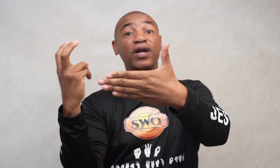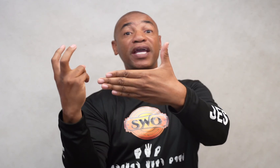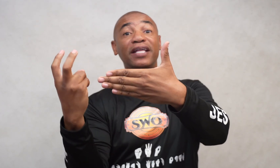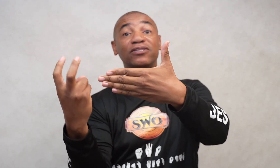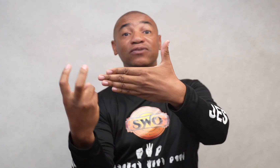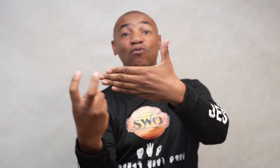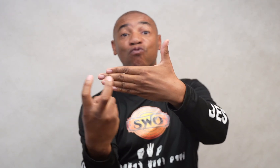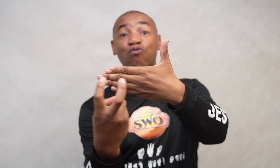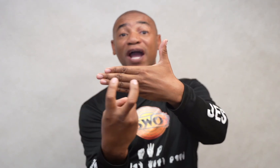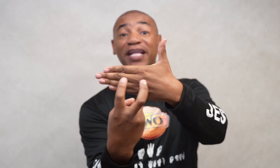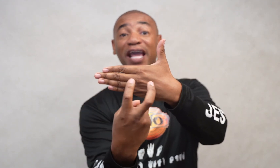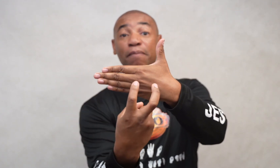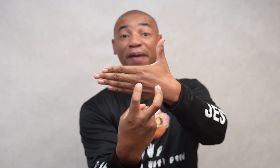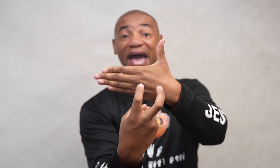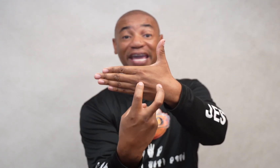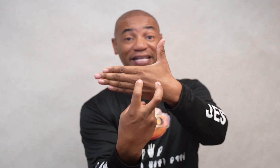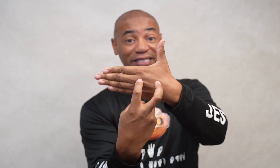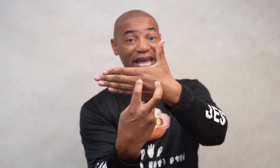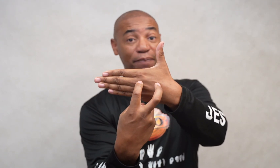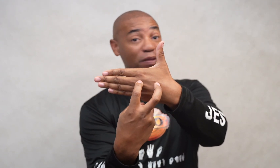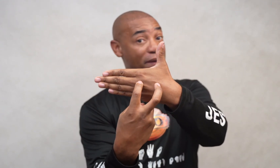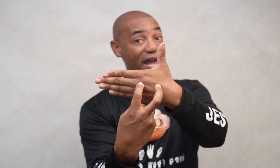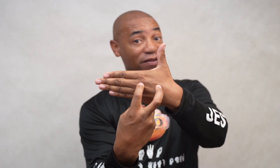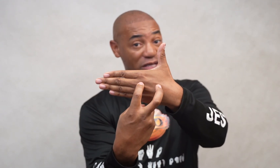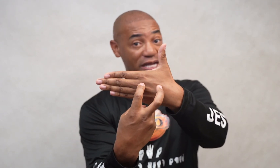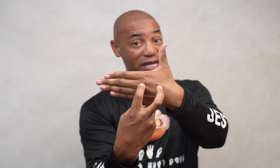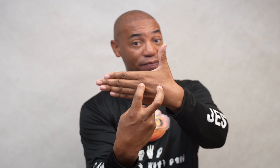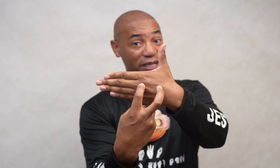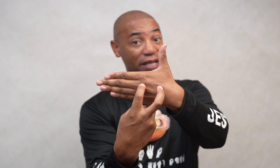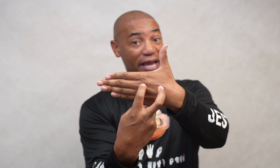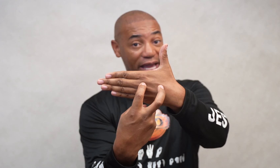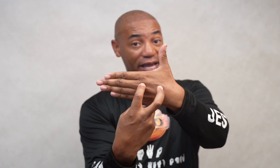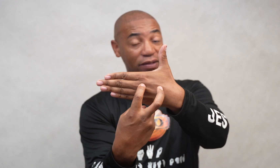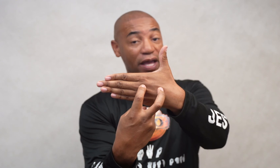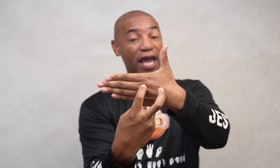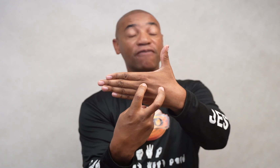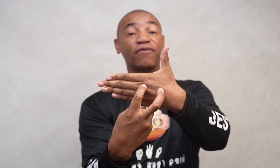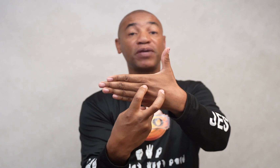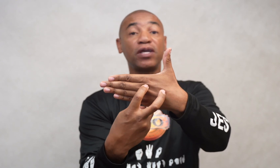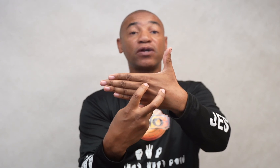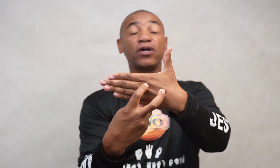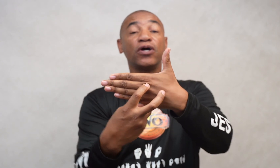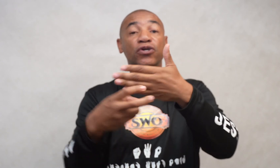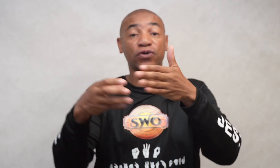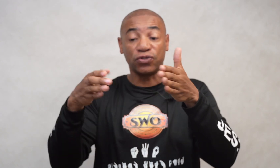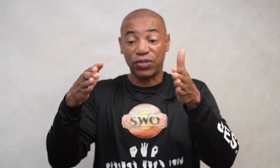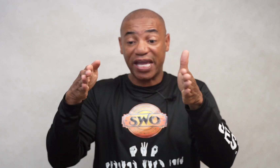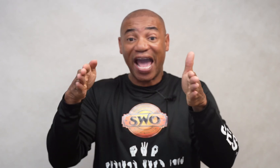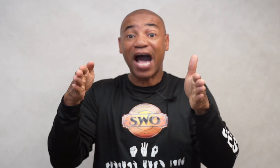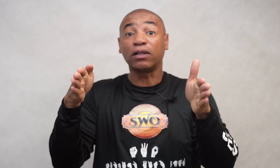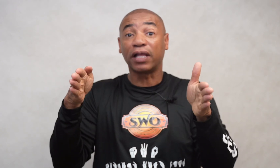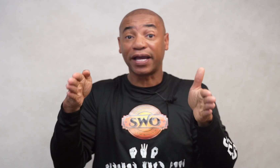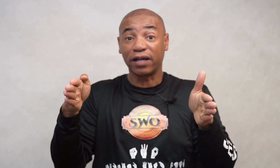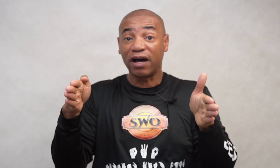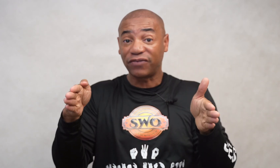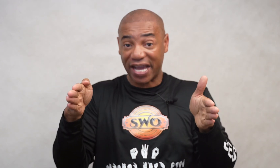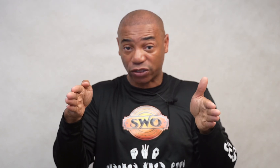it right and back and tap the back of the non-dominant hand. And from here, you're going to do the outline of the actual